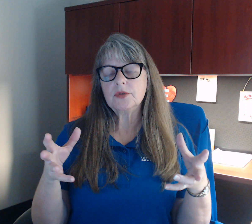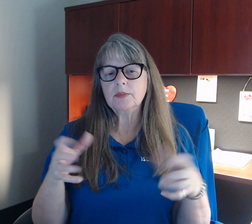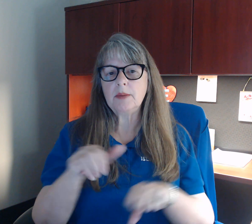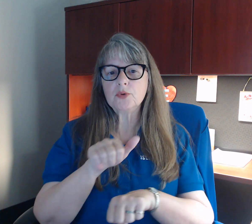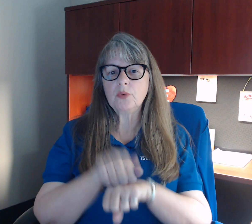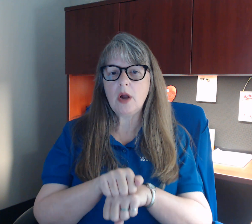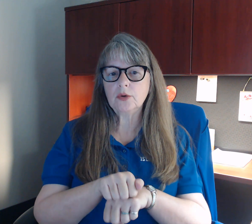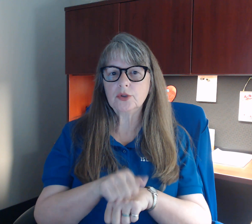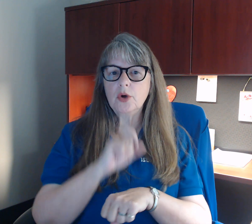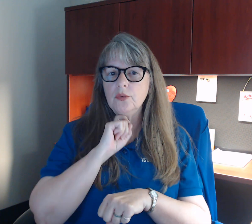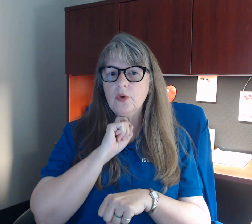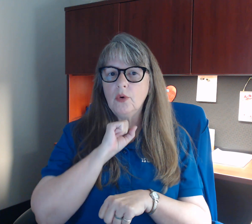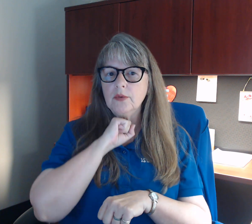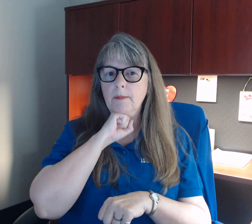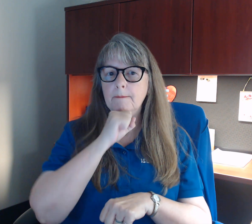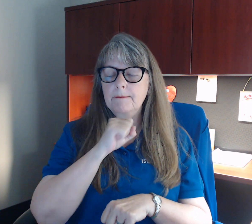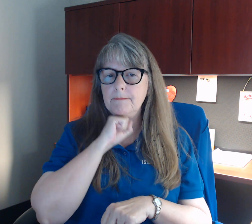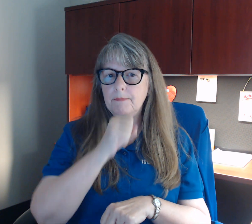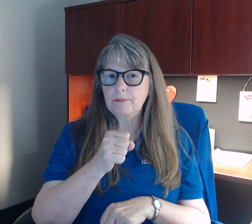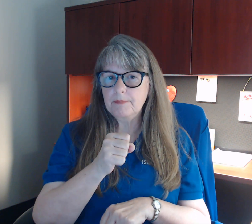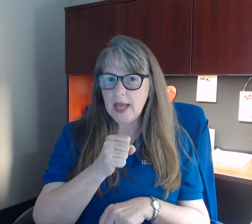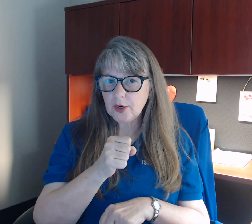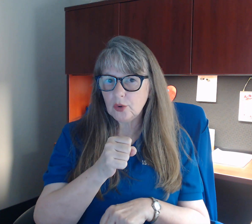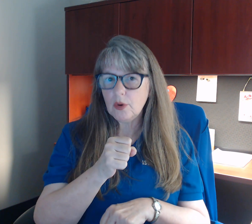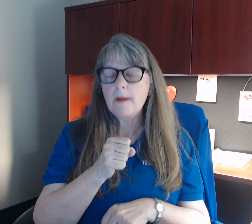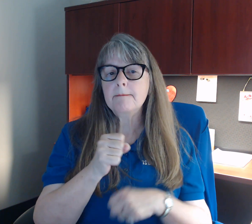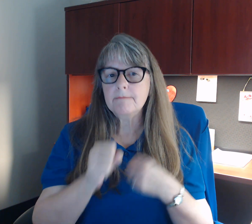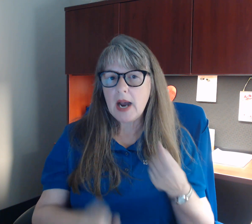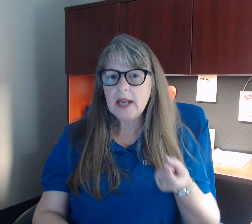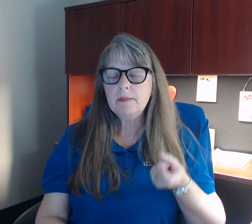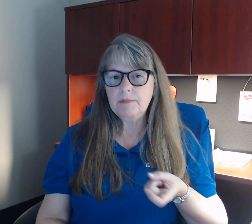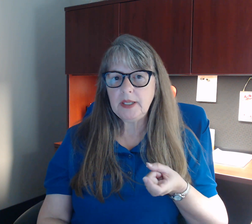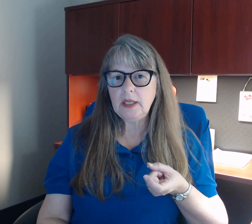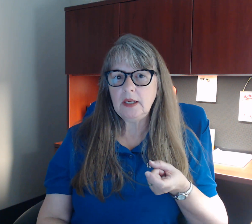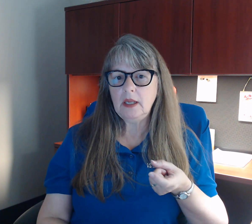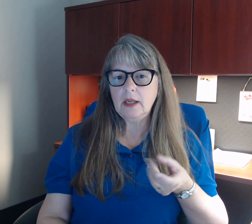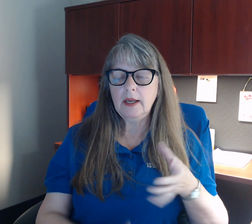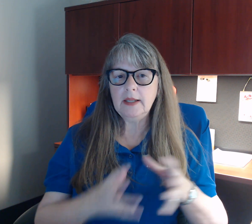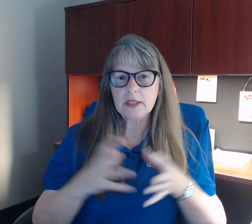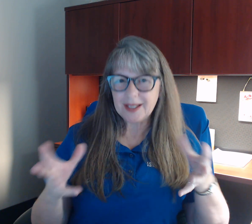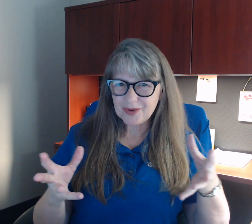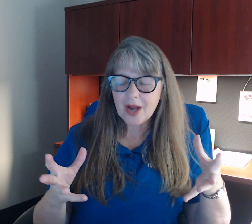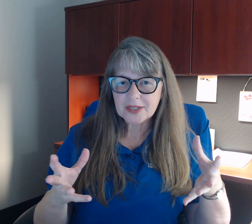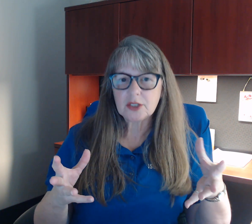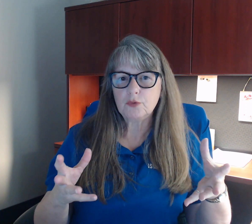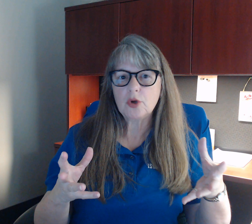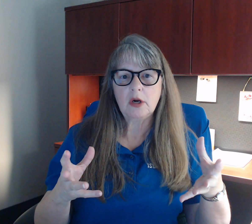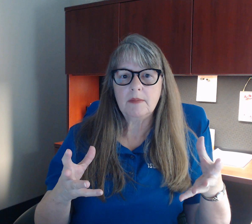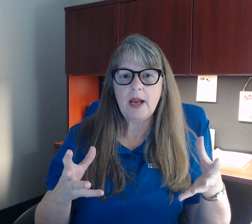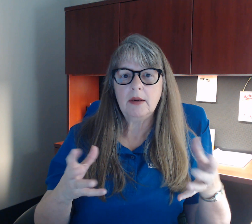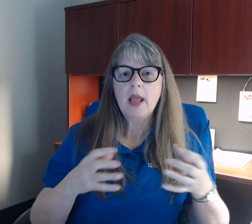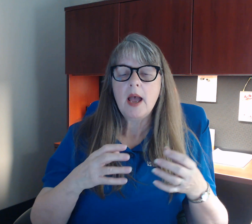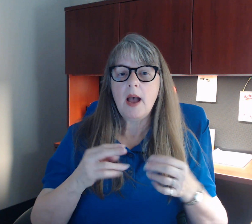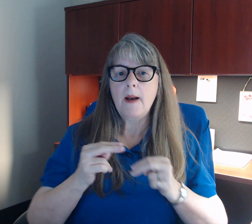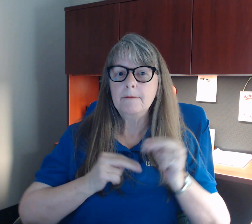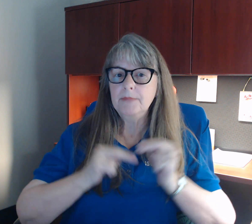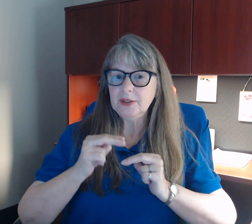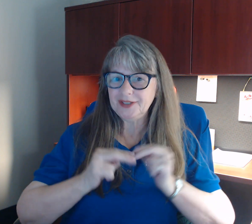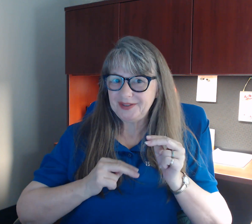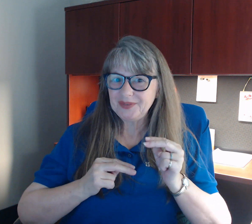sometimes rock or stone or metal might be in the same context as you're talking about a building, right, or